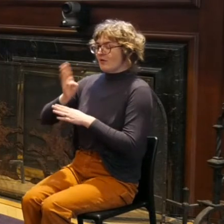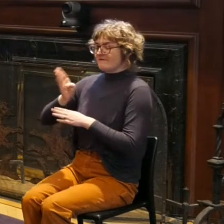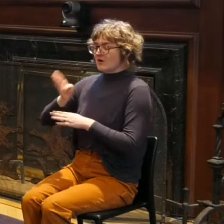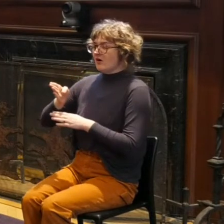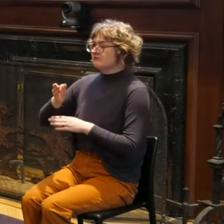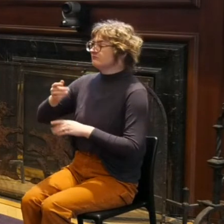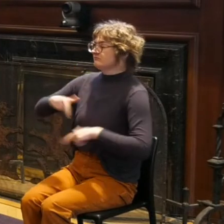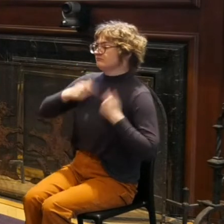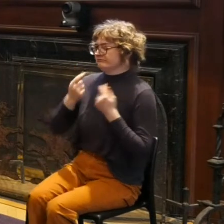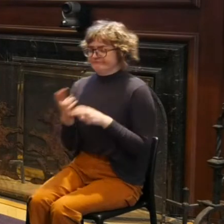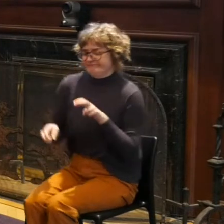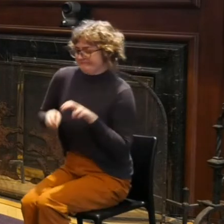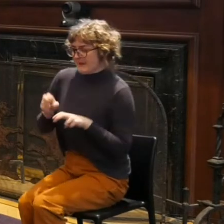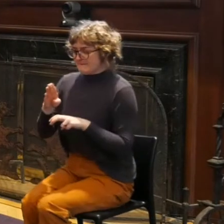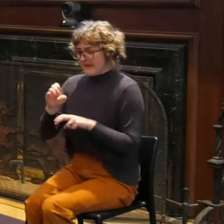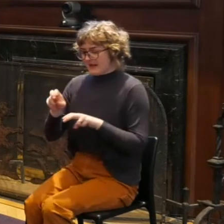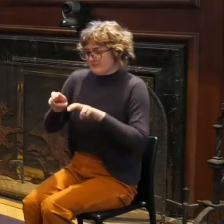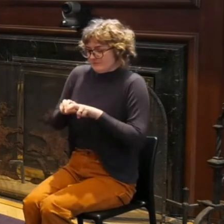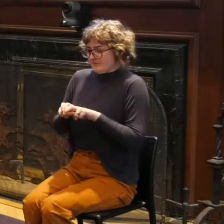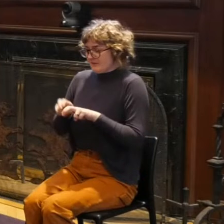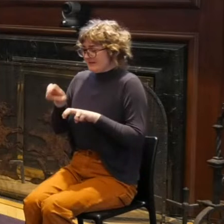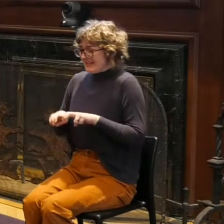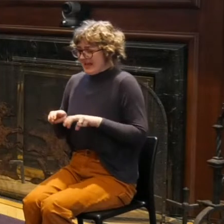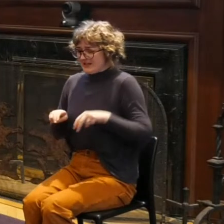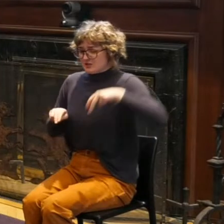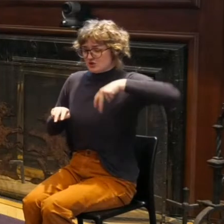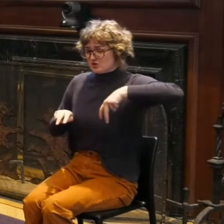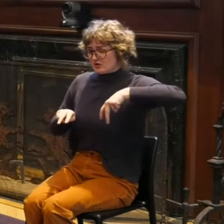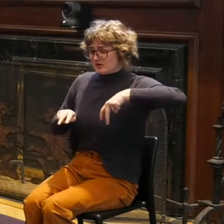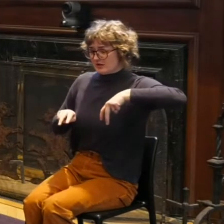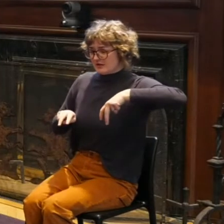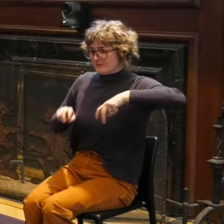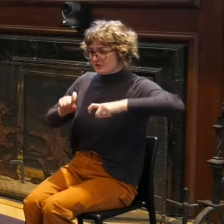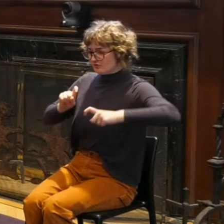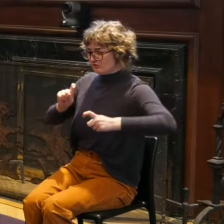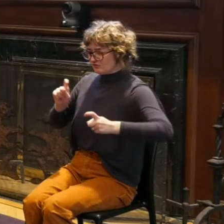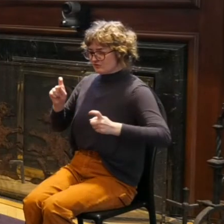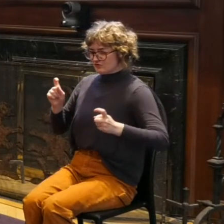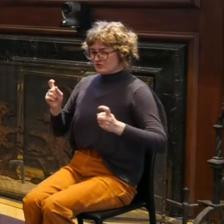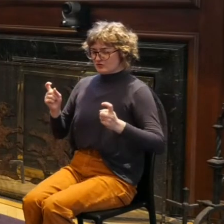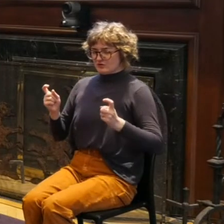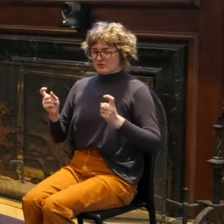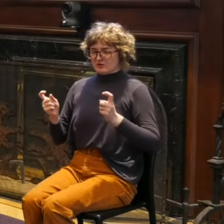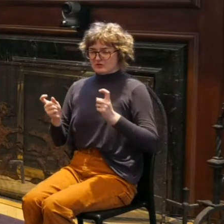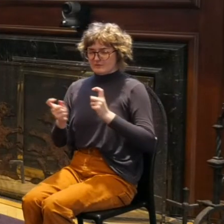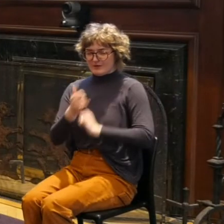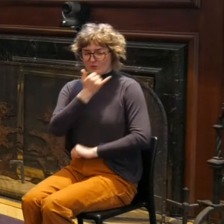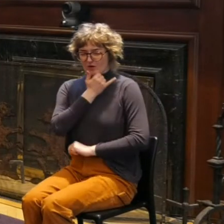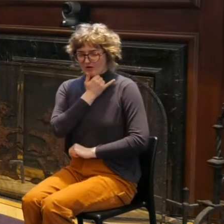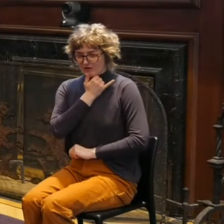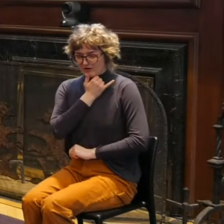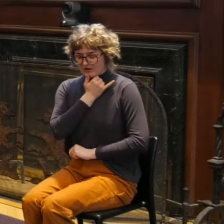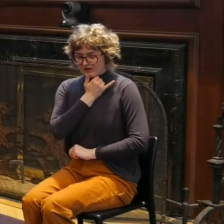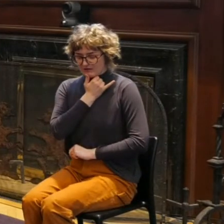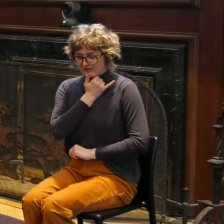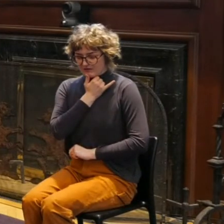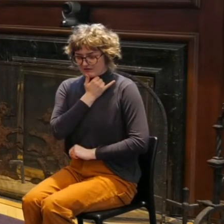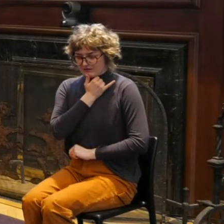of the truck. You sat, he stood, when something shifted, something wrong.